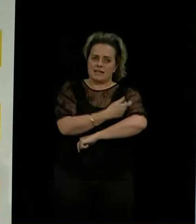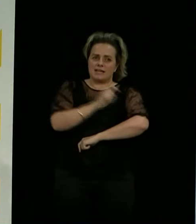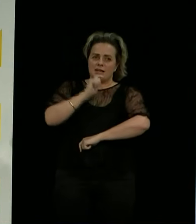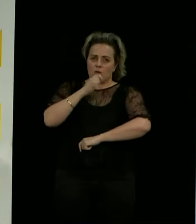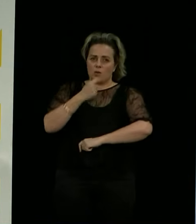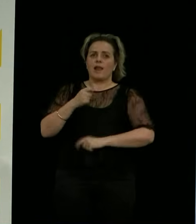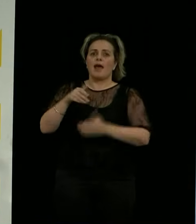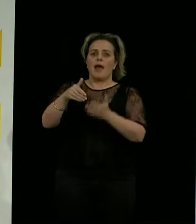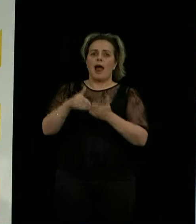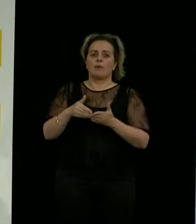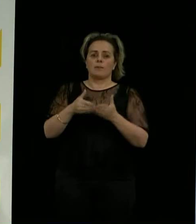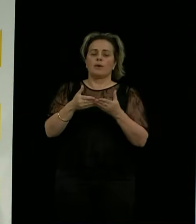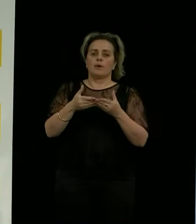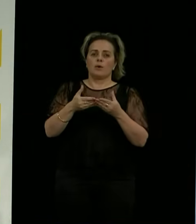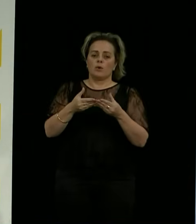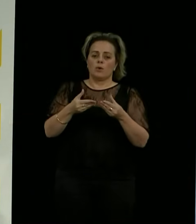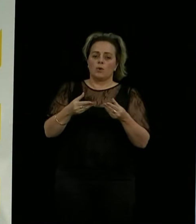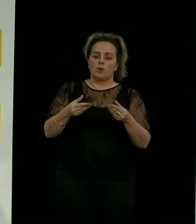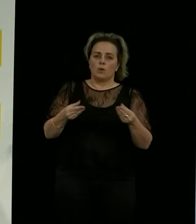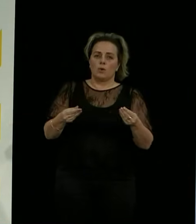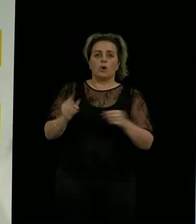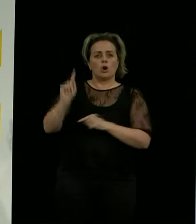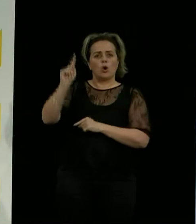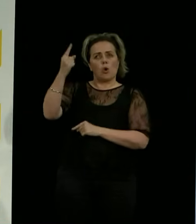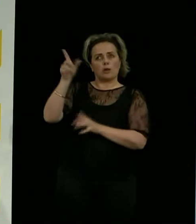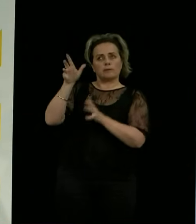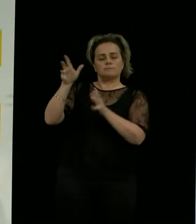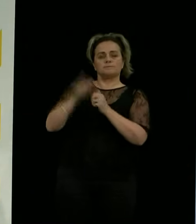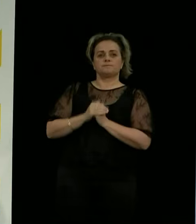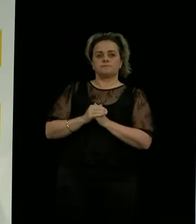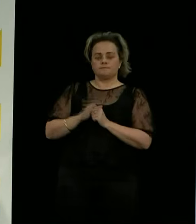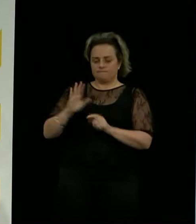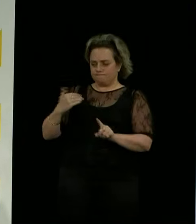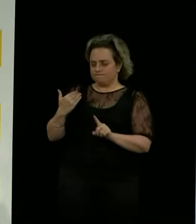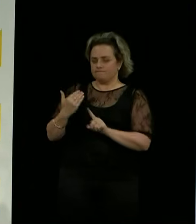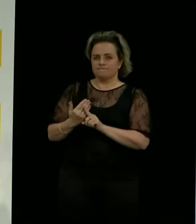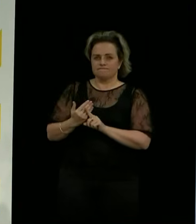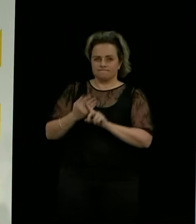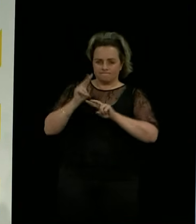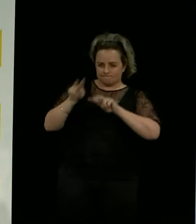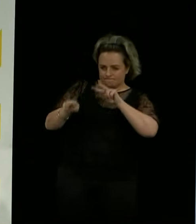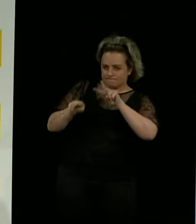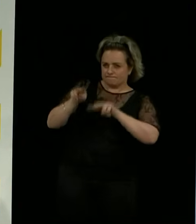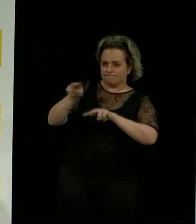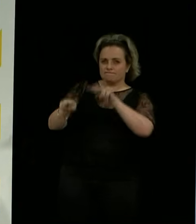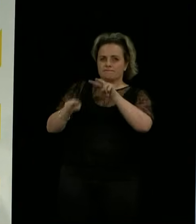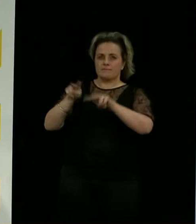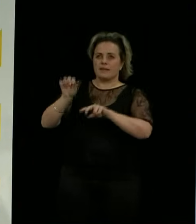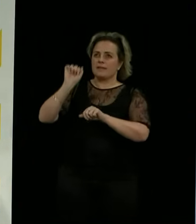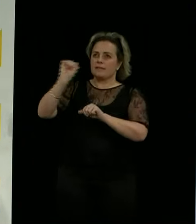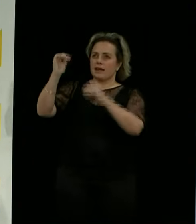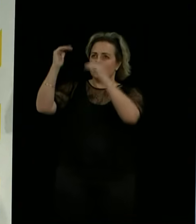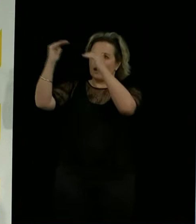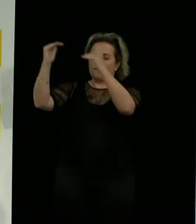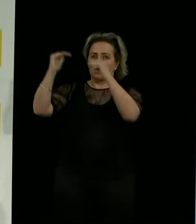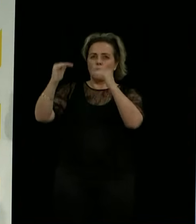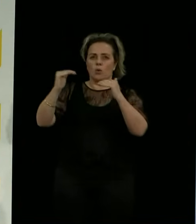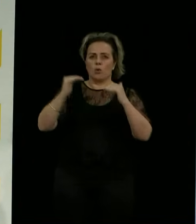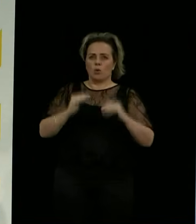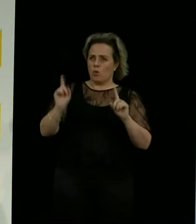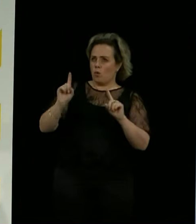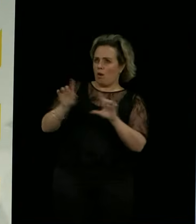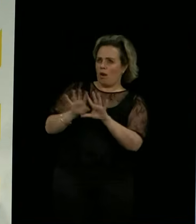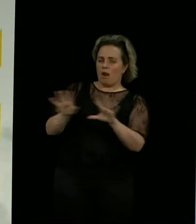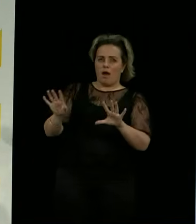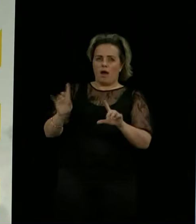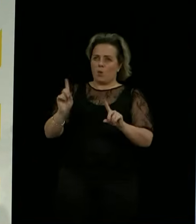next steps for Auckland? Over the past week, the public health team has been analysing each of the restrictions that we have and assessing